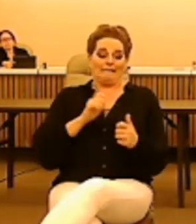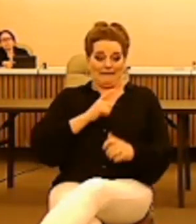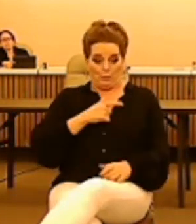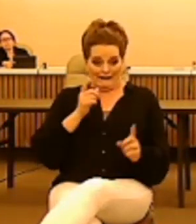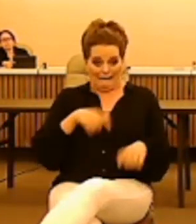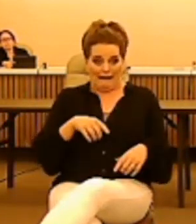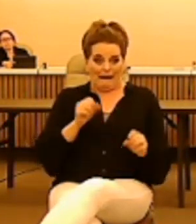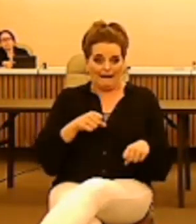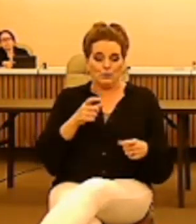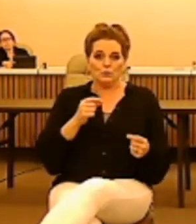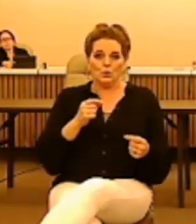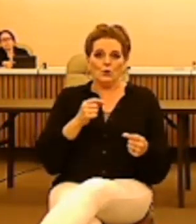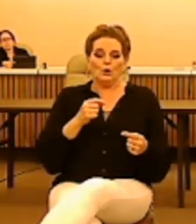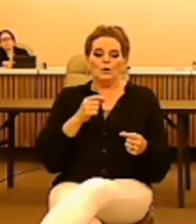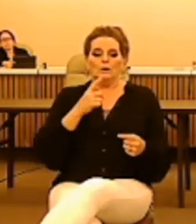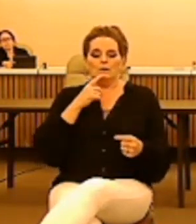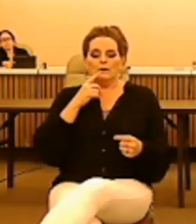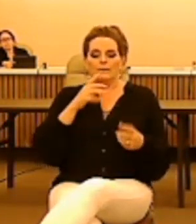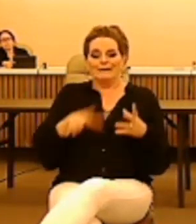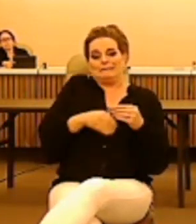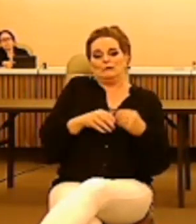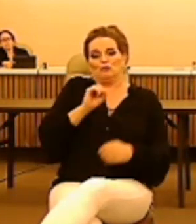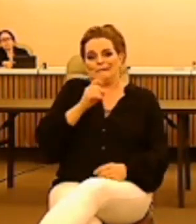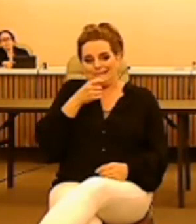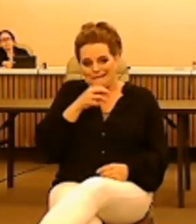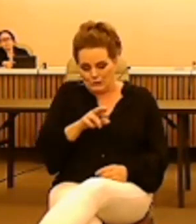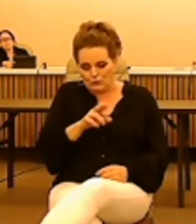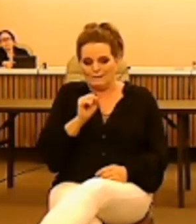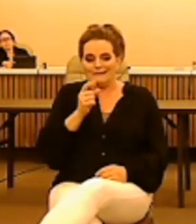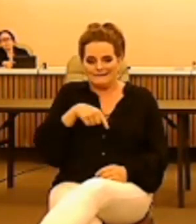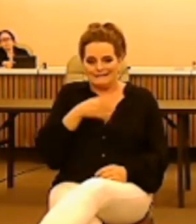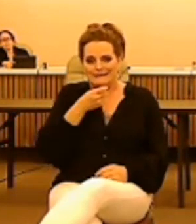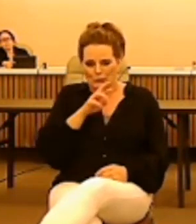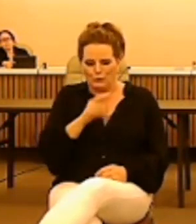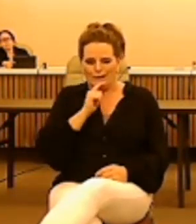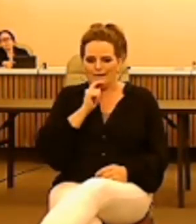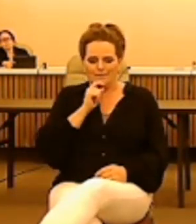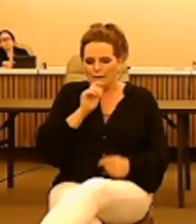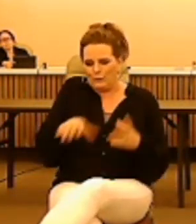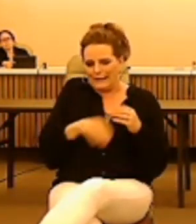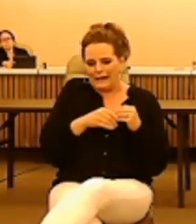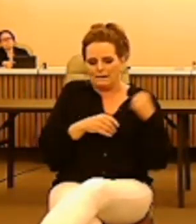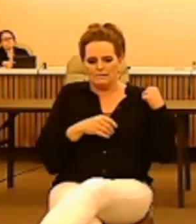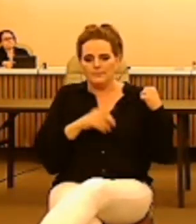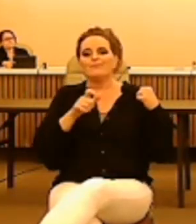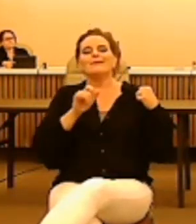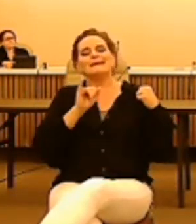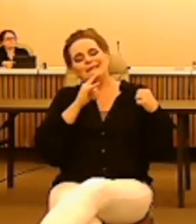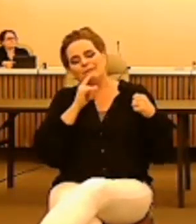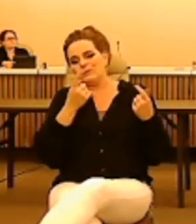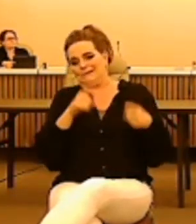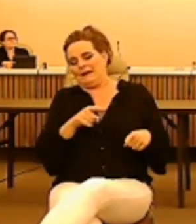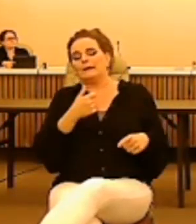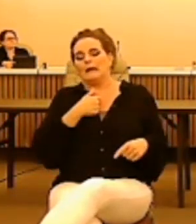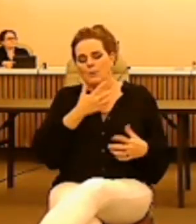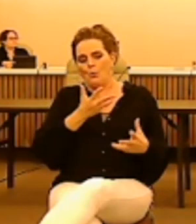do kind of additionally of seeker, if that could be worked in at all. If we were going to do that, I would want to